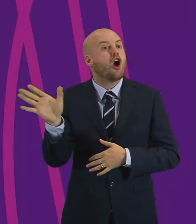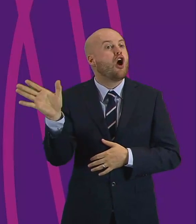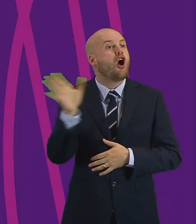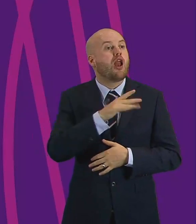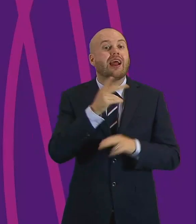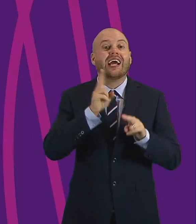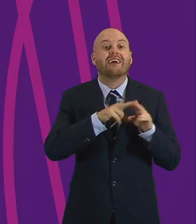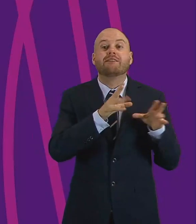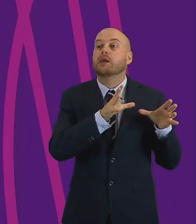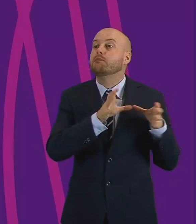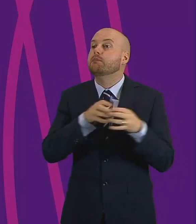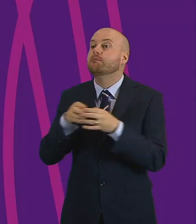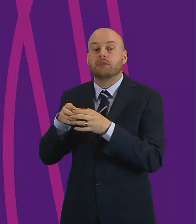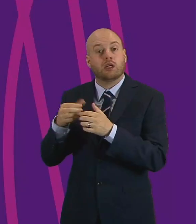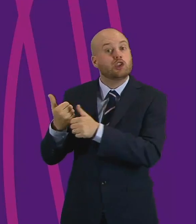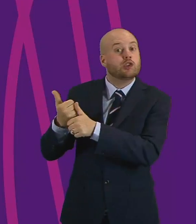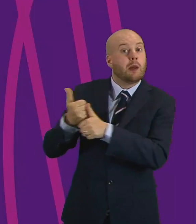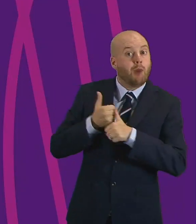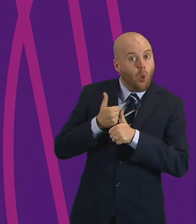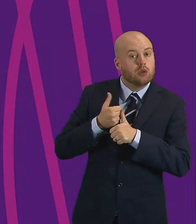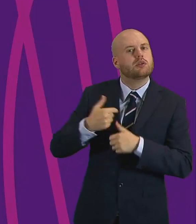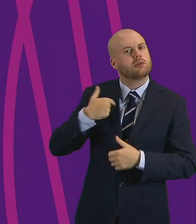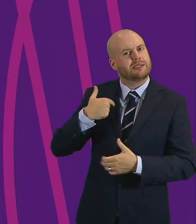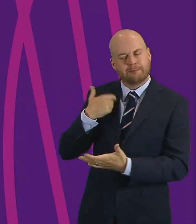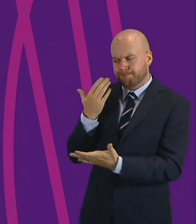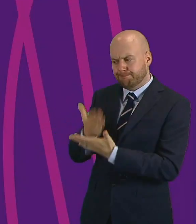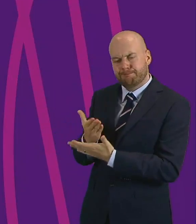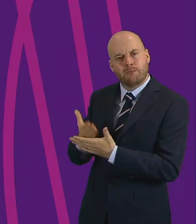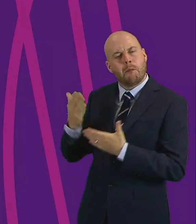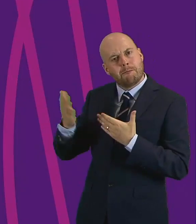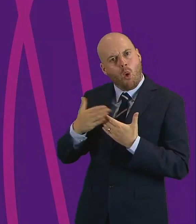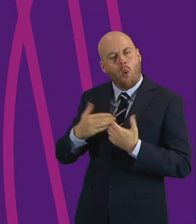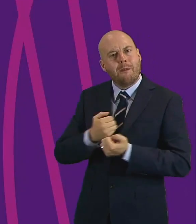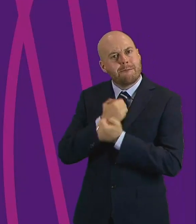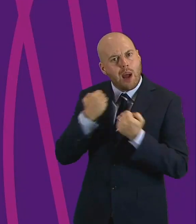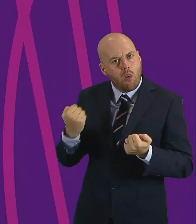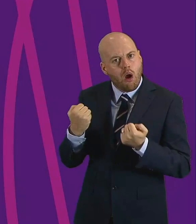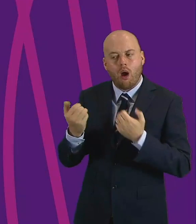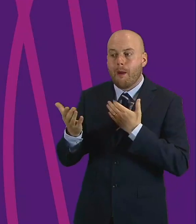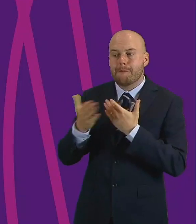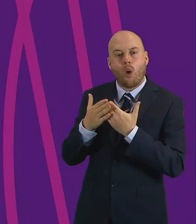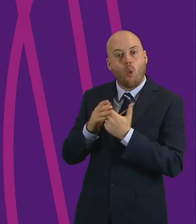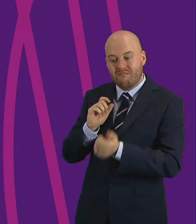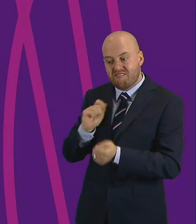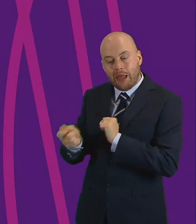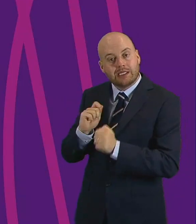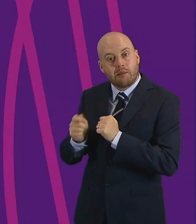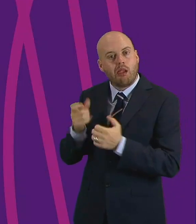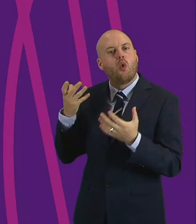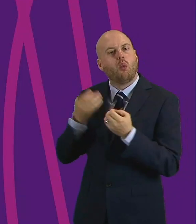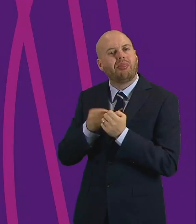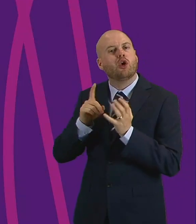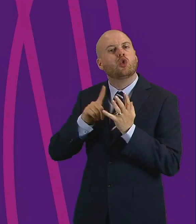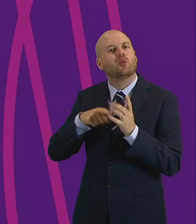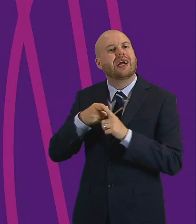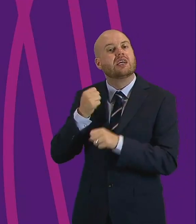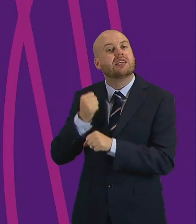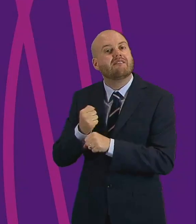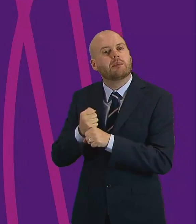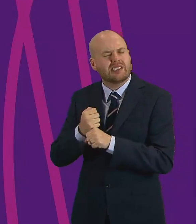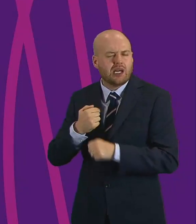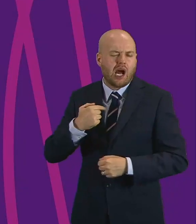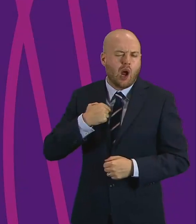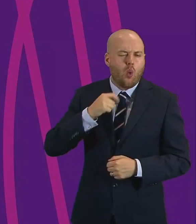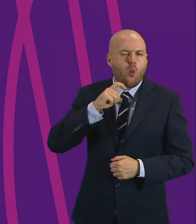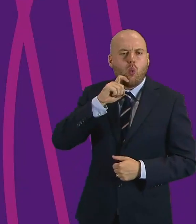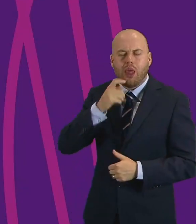call for greater powers and flexibilities, then I will continue in good faith, with goodwill, to negotiate. It will take